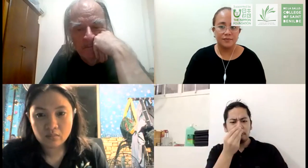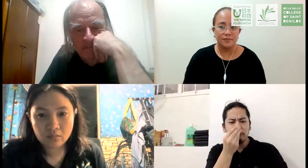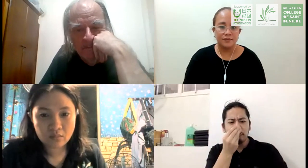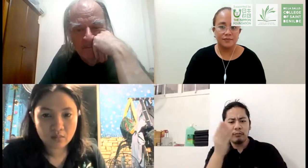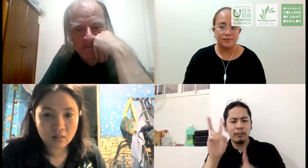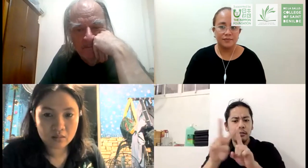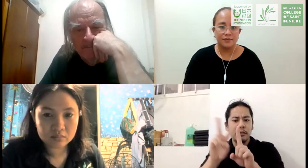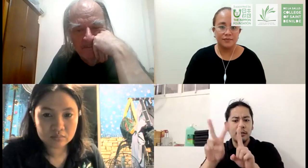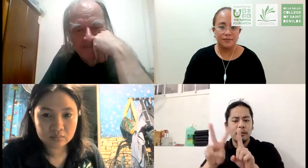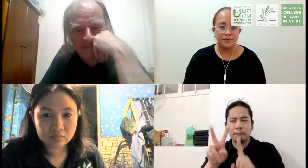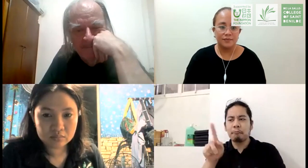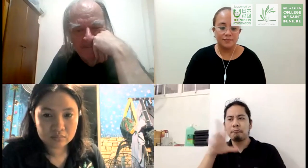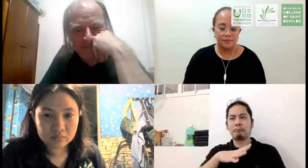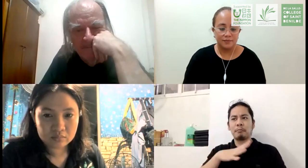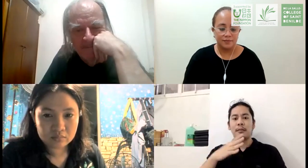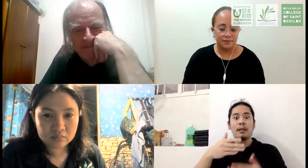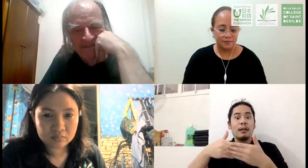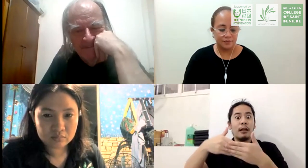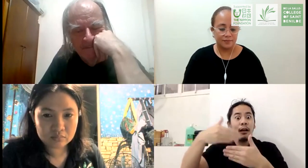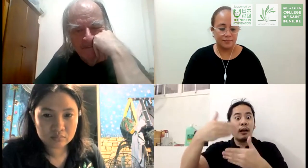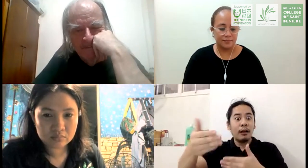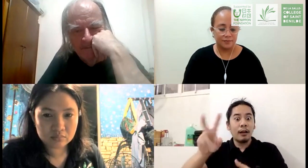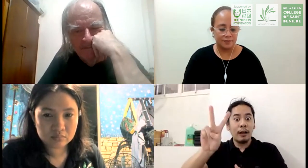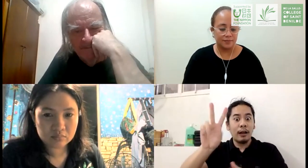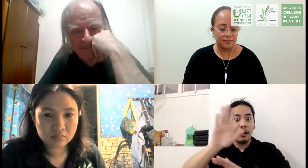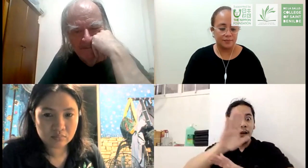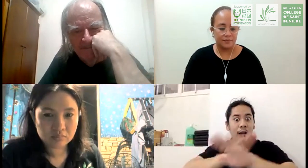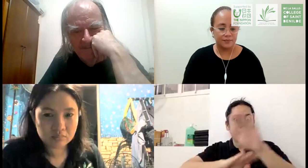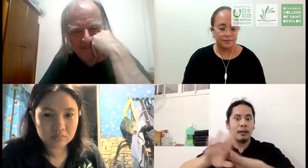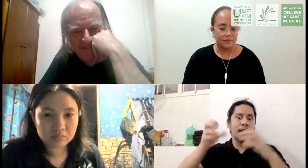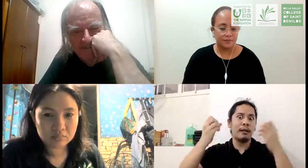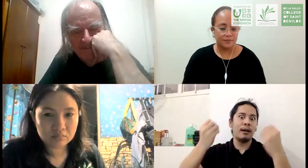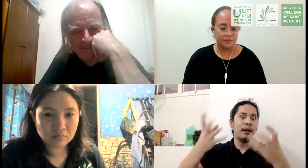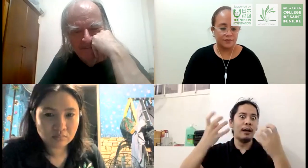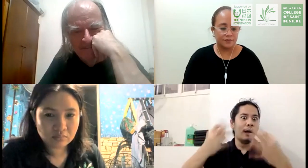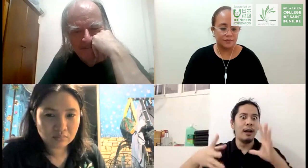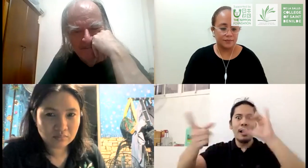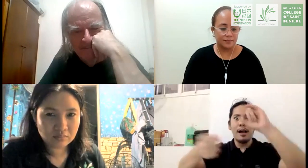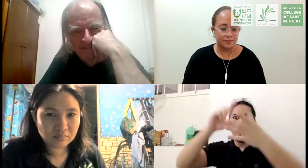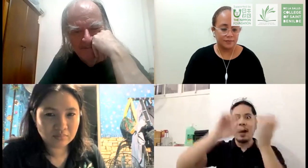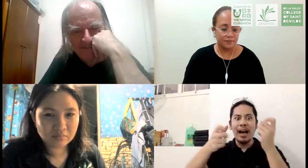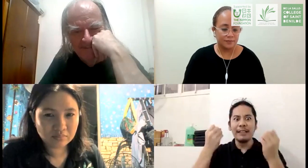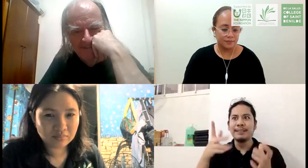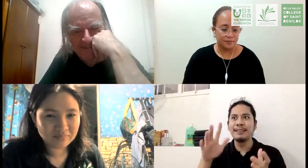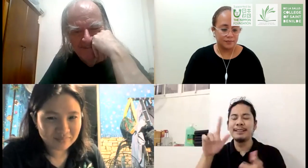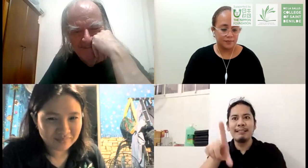When it comes to one-handed hand shapes, there's a few, but with two hands, there's so